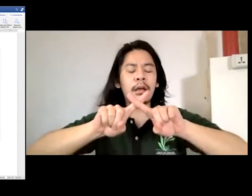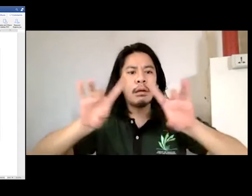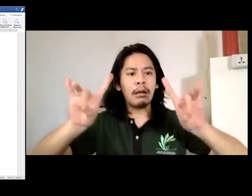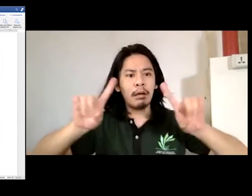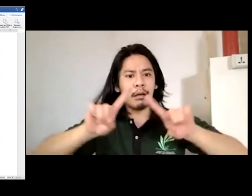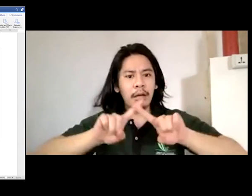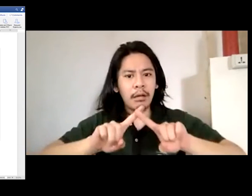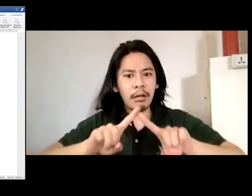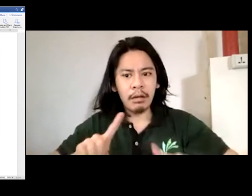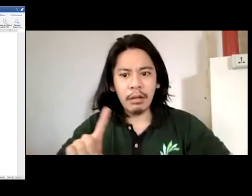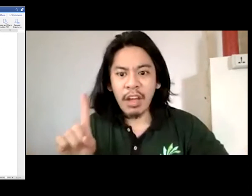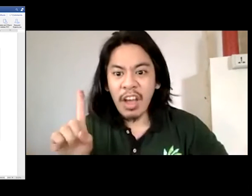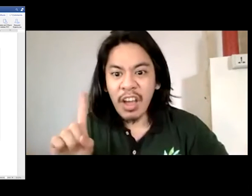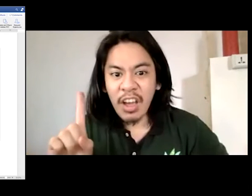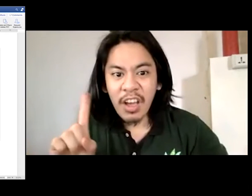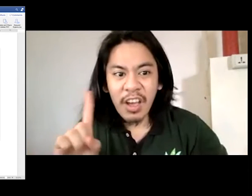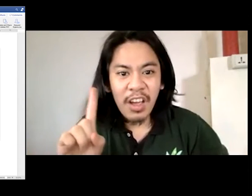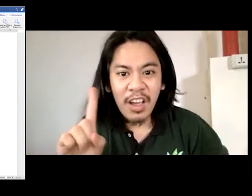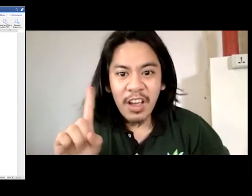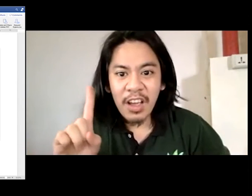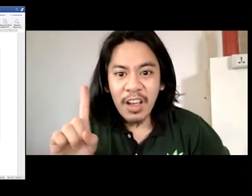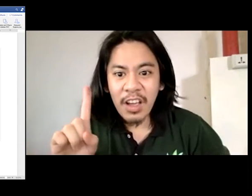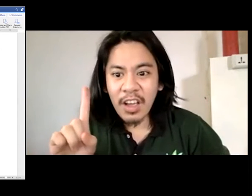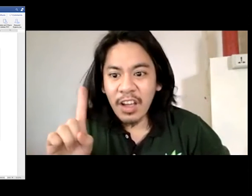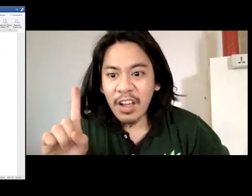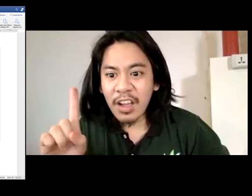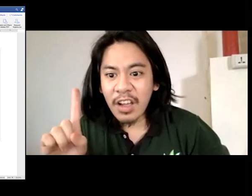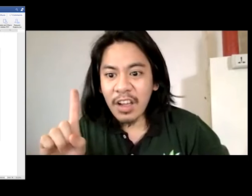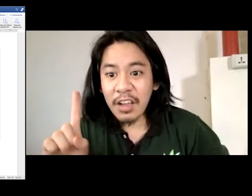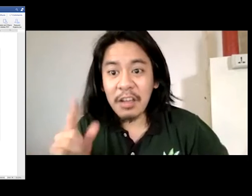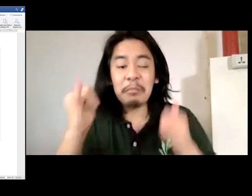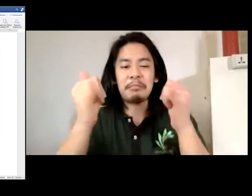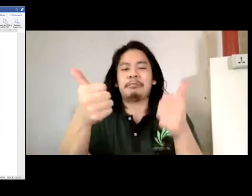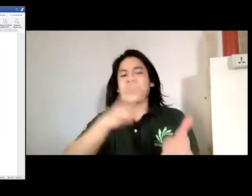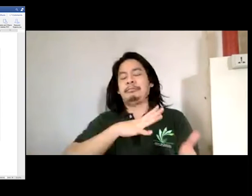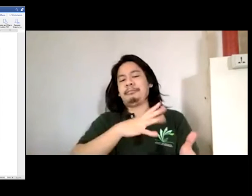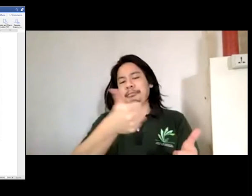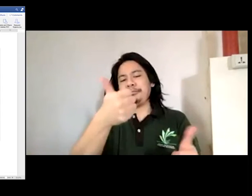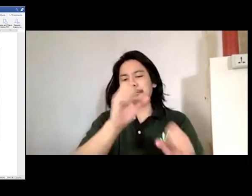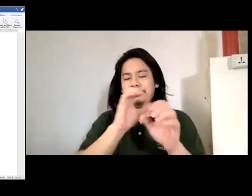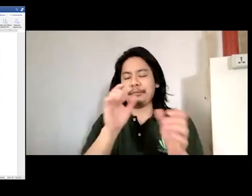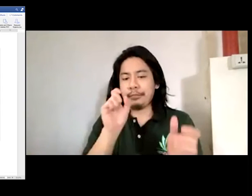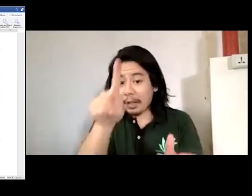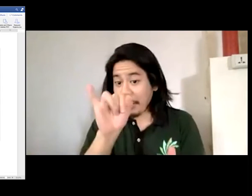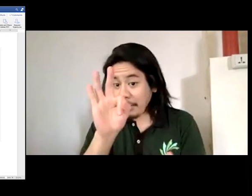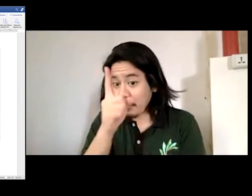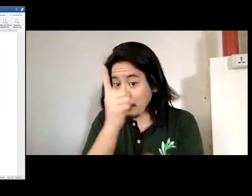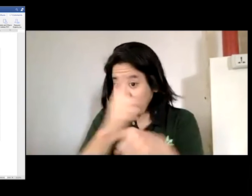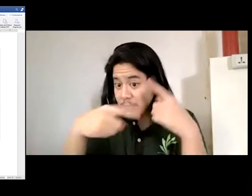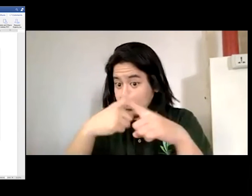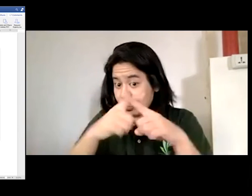signing times, and it looks like it's palm orientation down. So just leave the